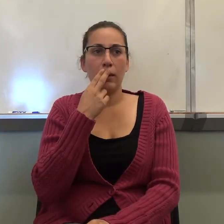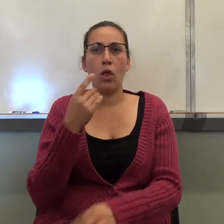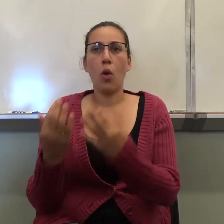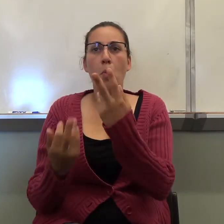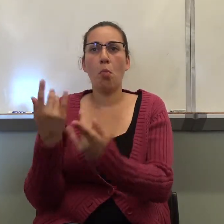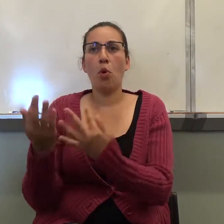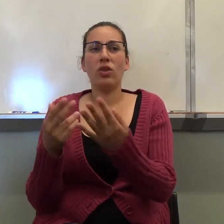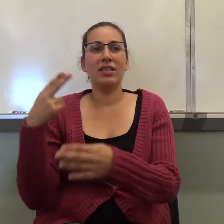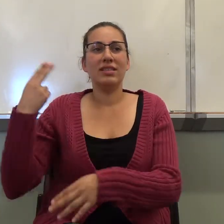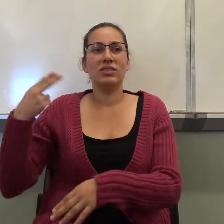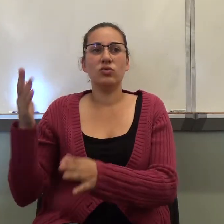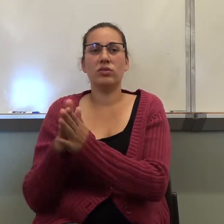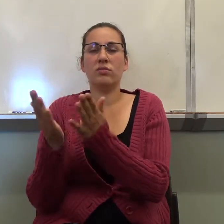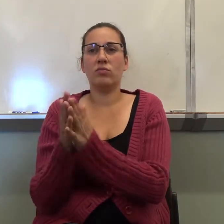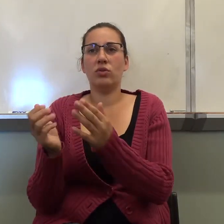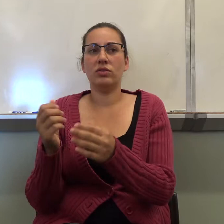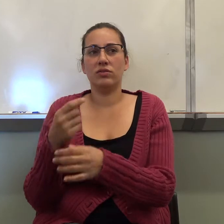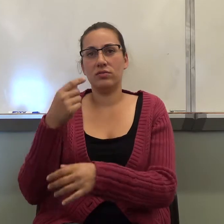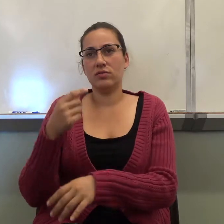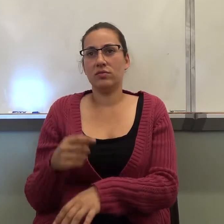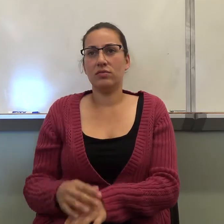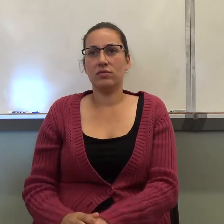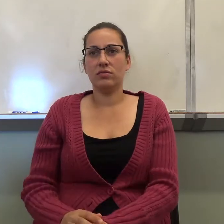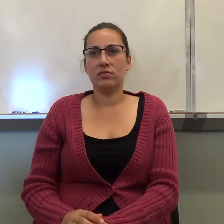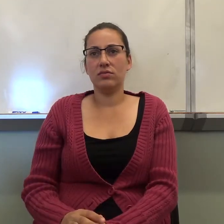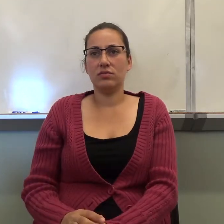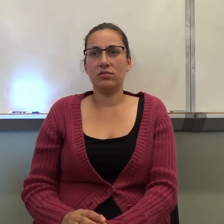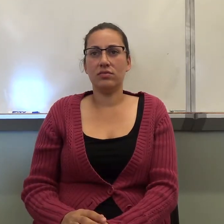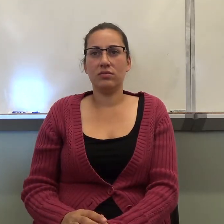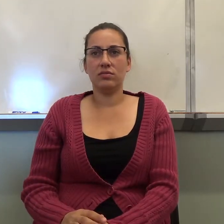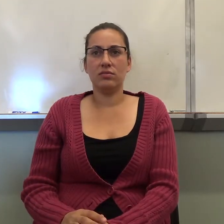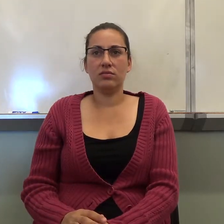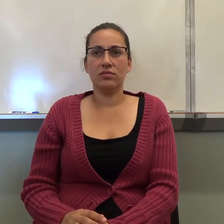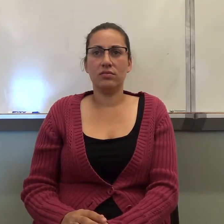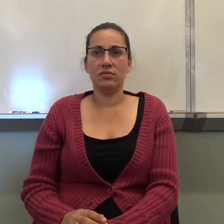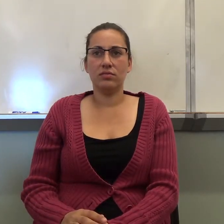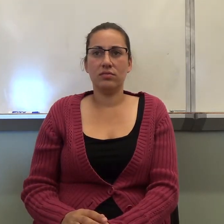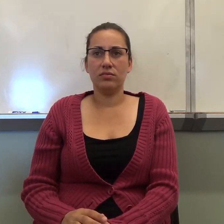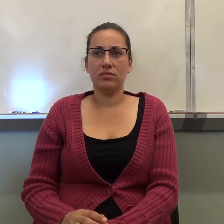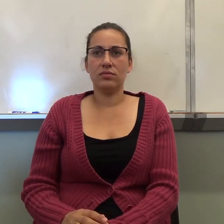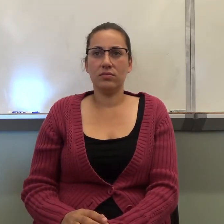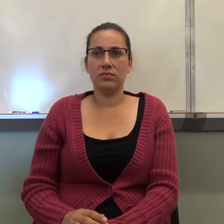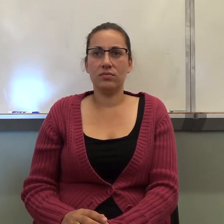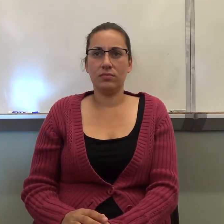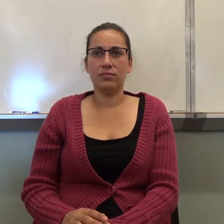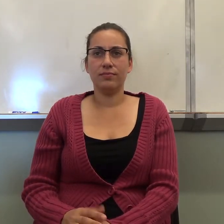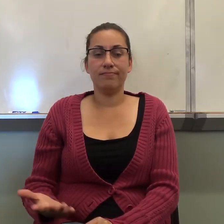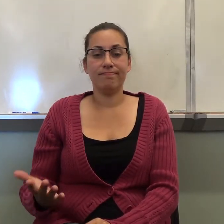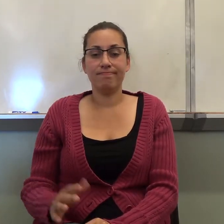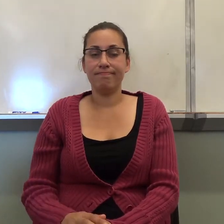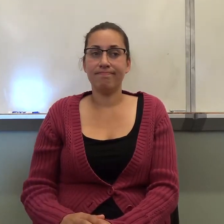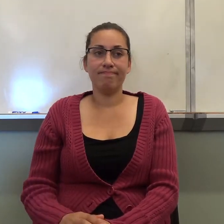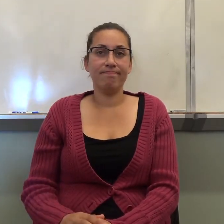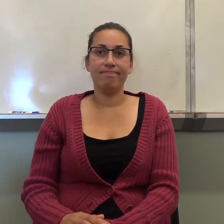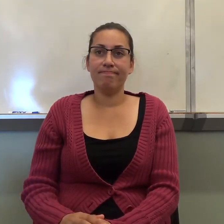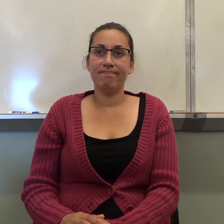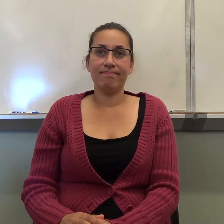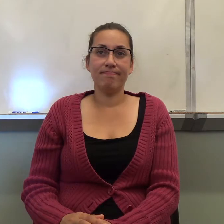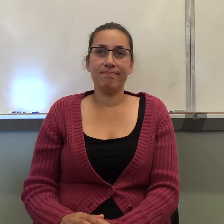Because these are just decimal numbers. All numbers are like terms. So you can always combine numbers. All right, so let's look at the A